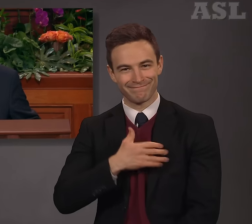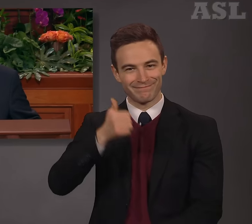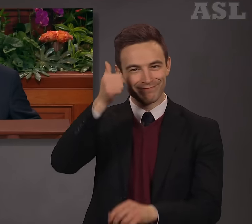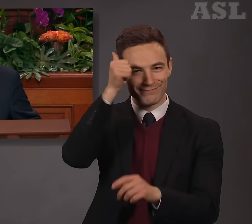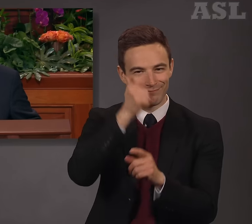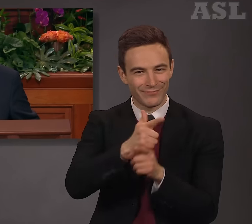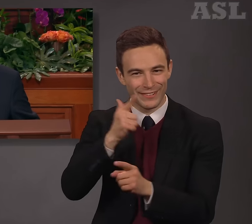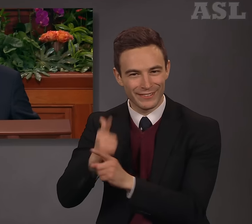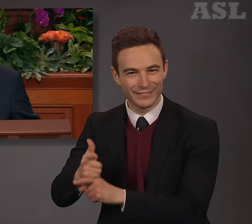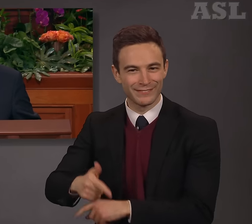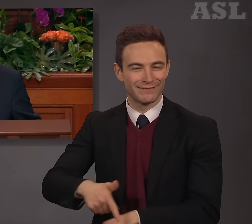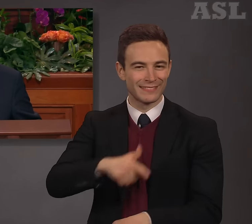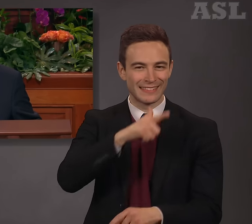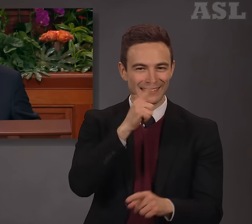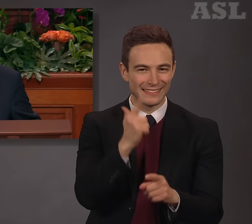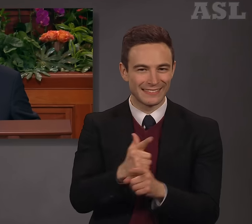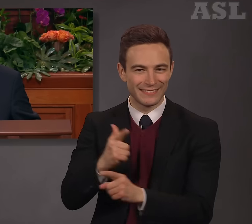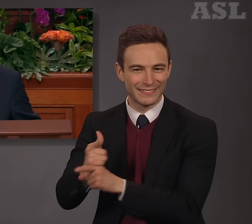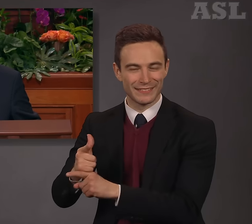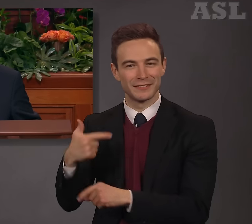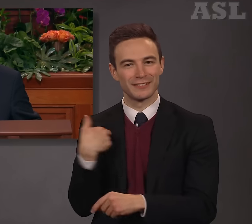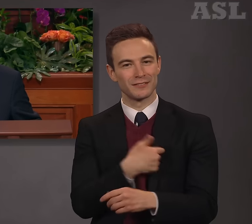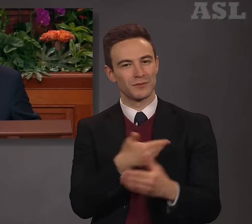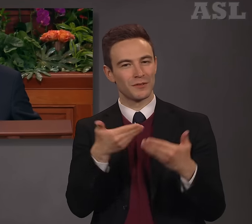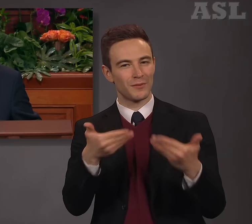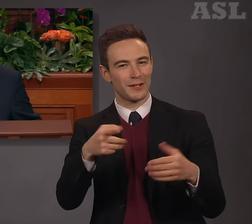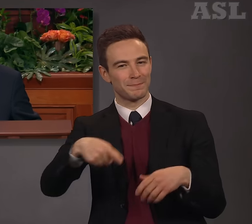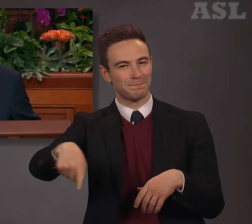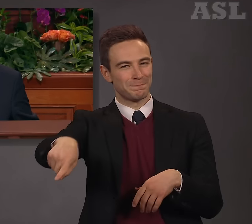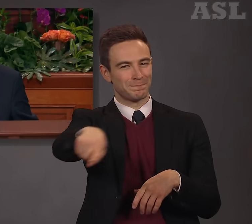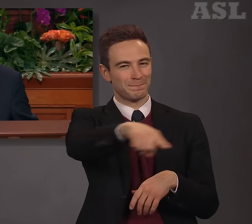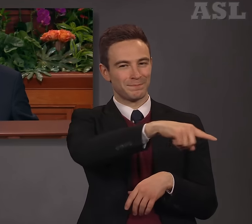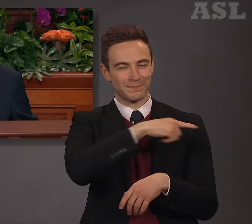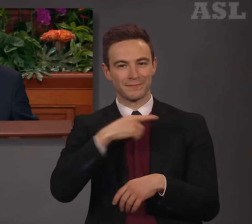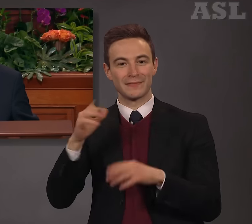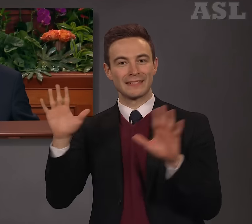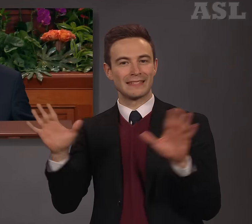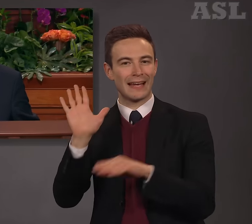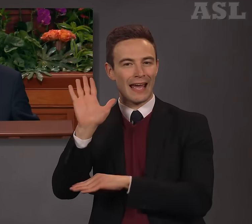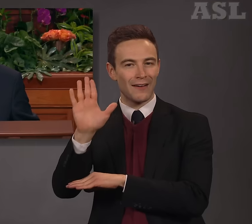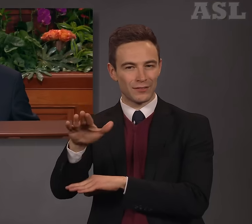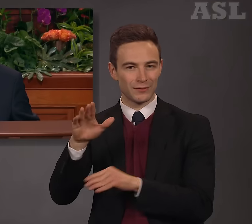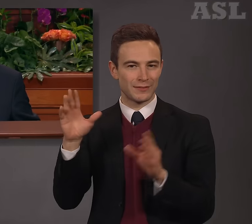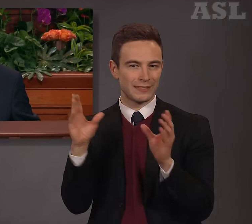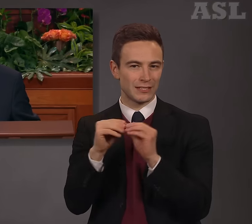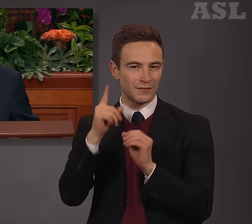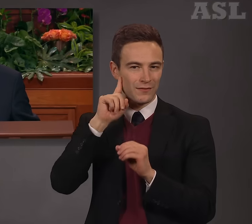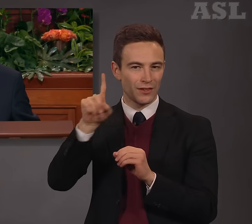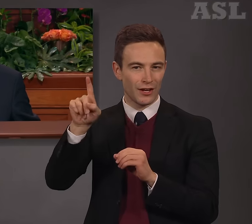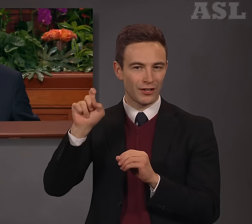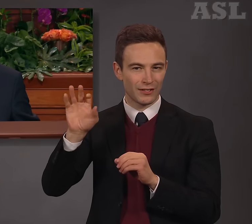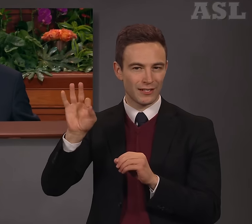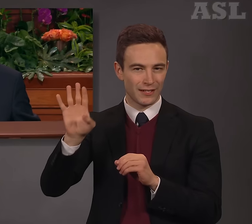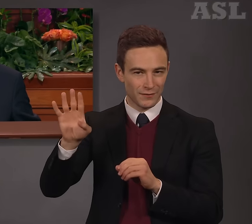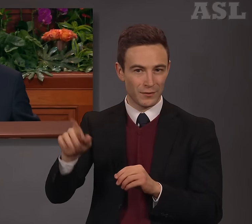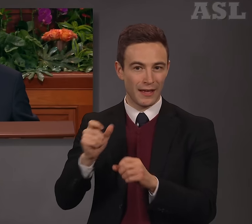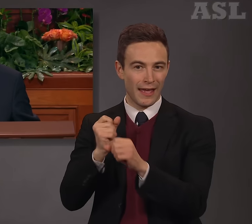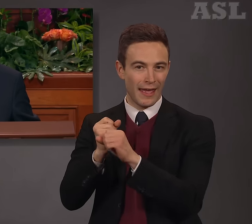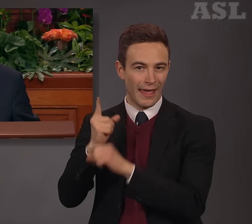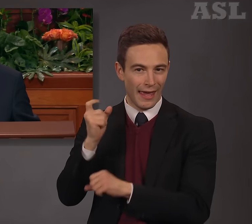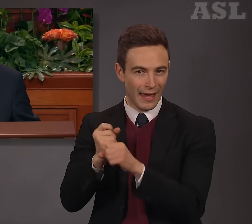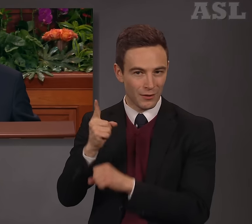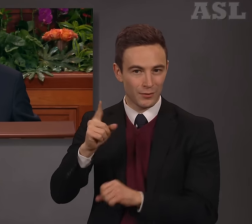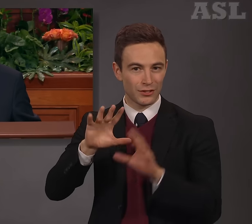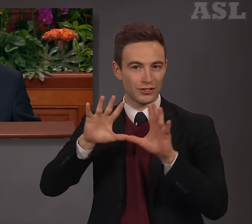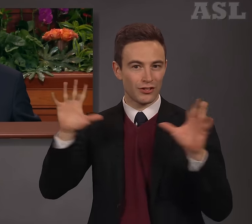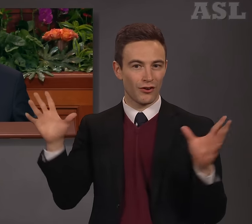Brothers and sisters, we welcome you to the Sunday afternoon session of the 109th Annual General